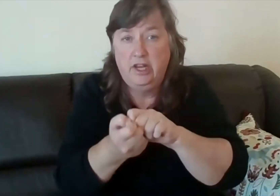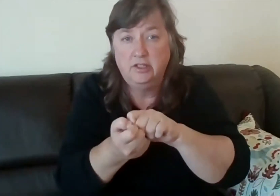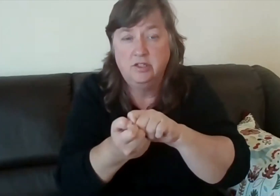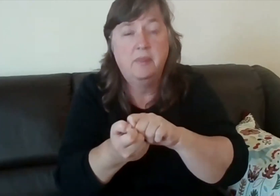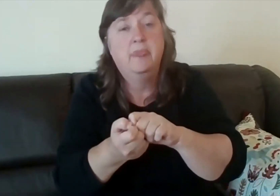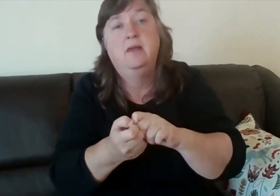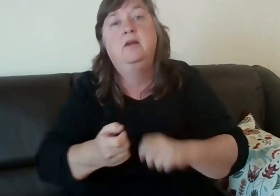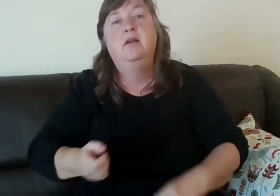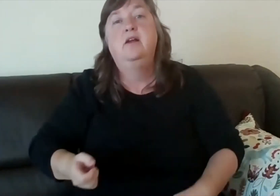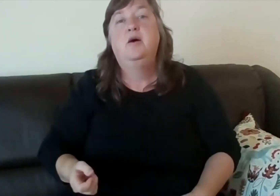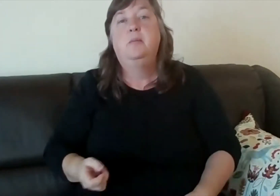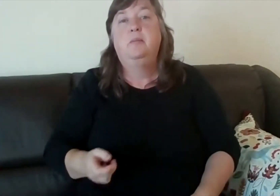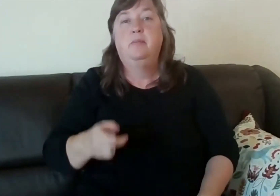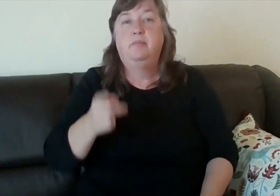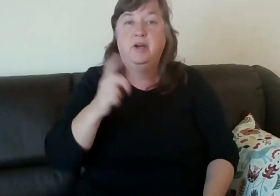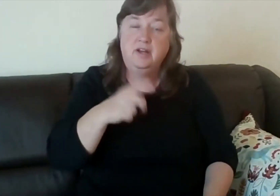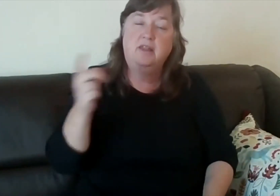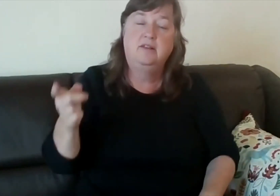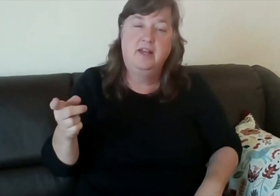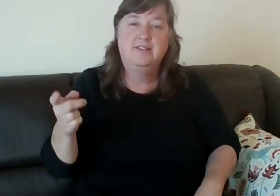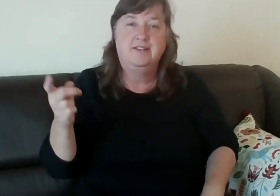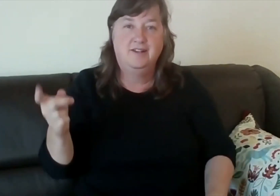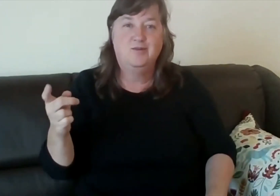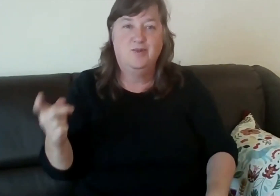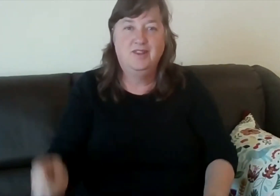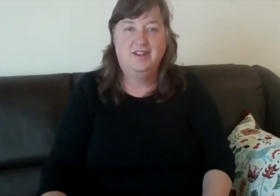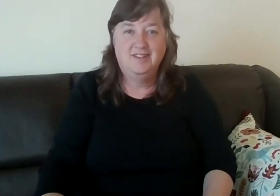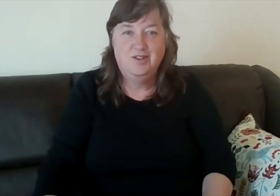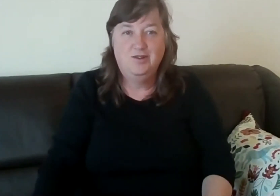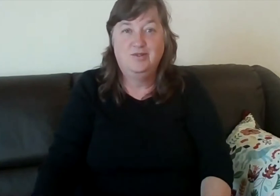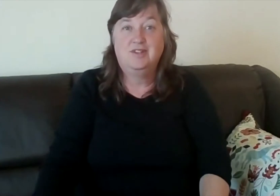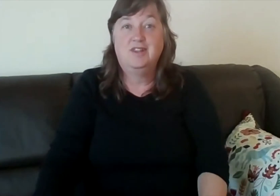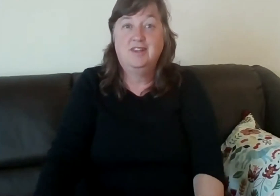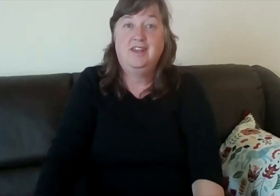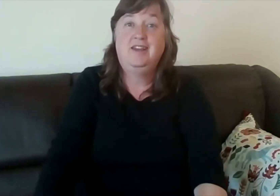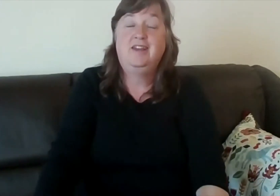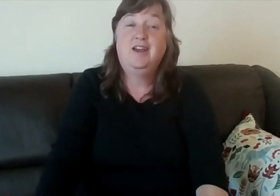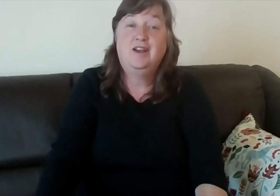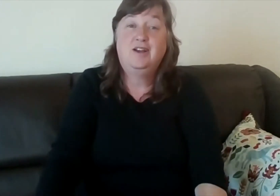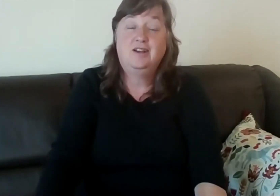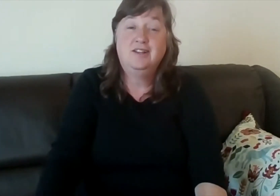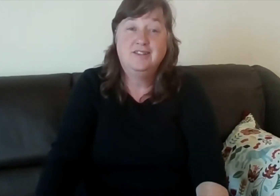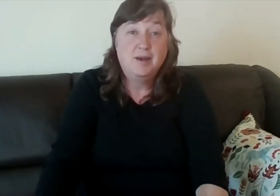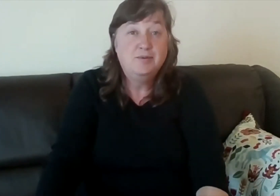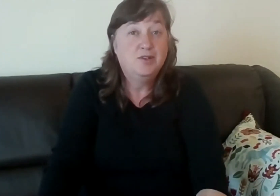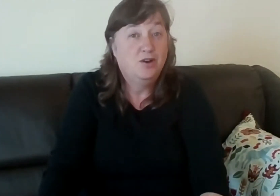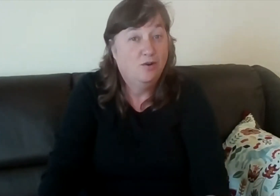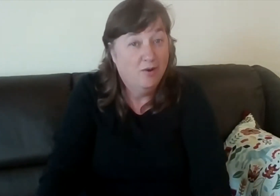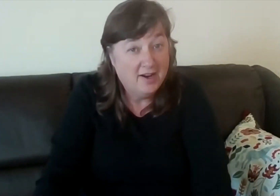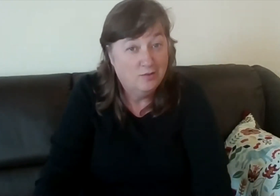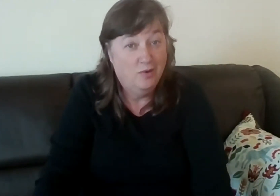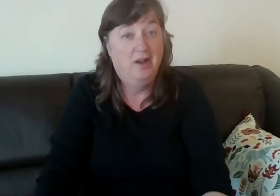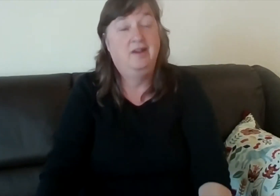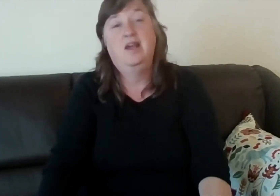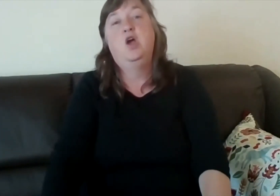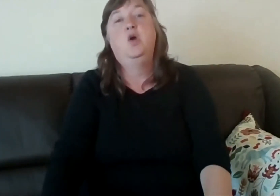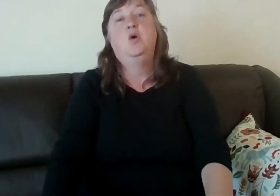Change. But nonetheless, it is one that is used. The conceptually correct one